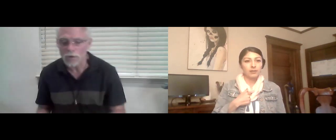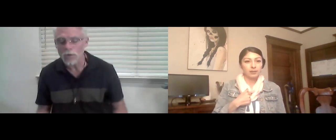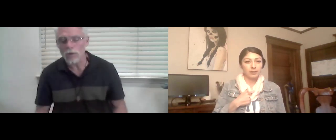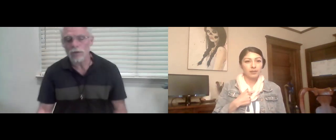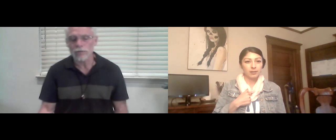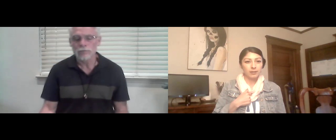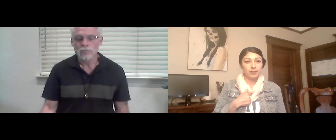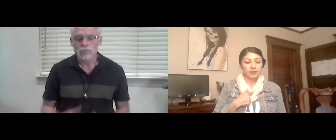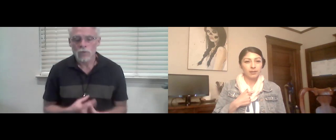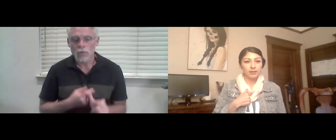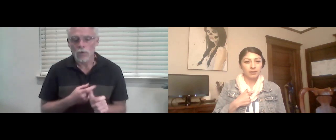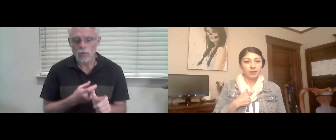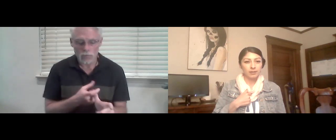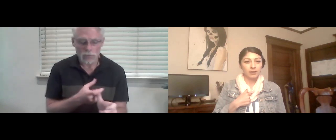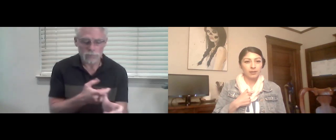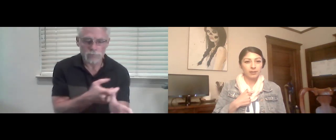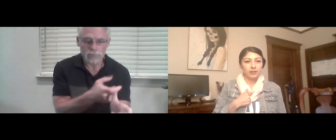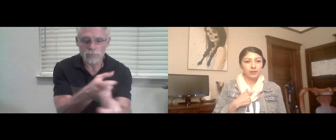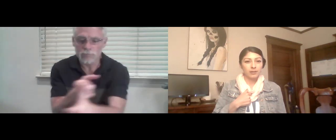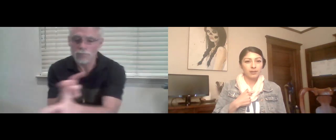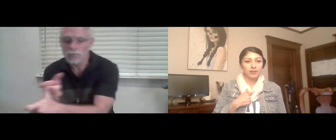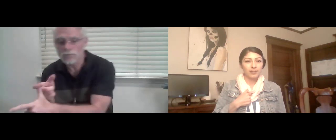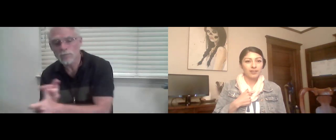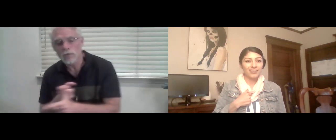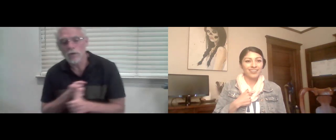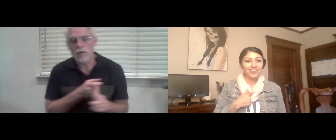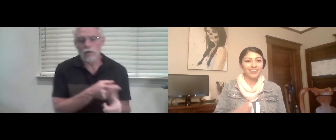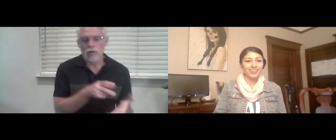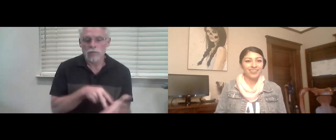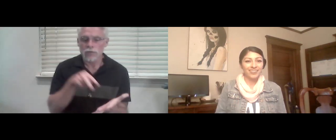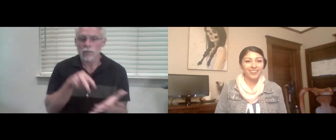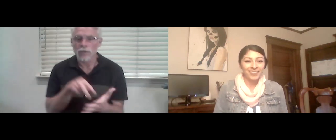Run around, walk around. Will run.